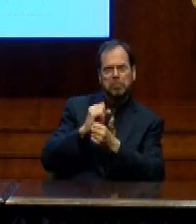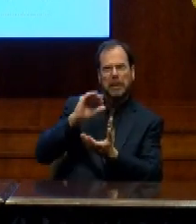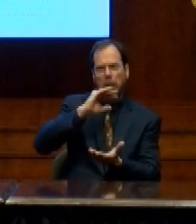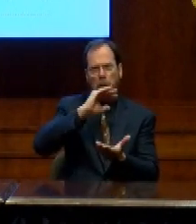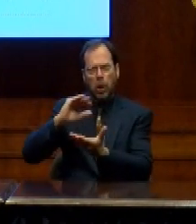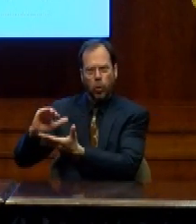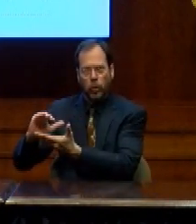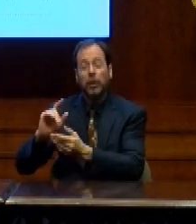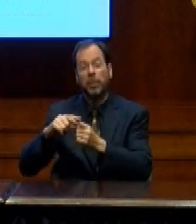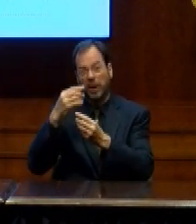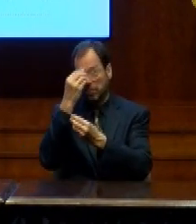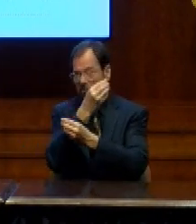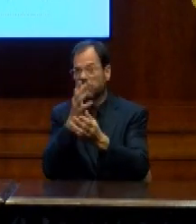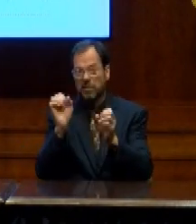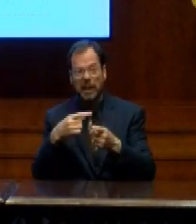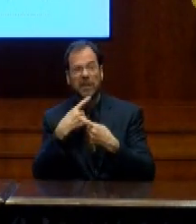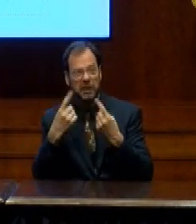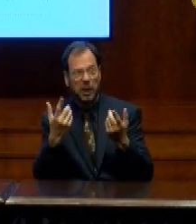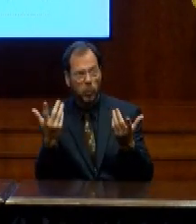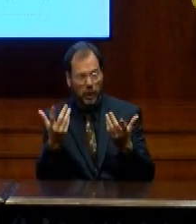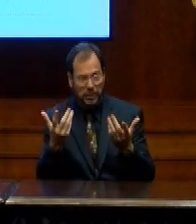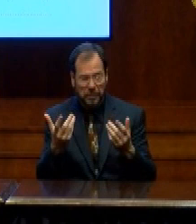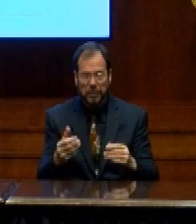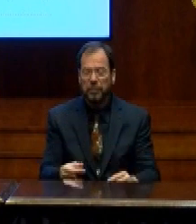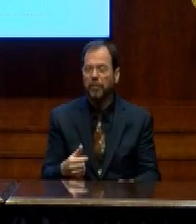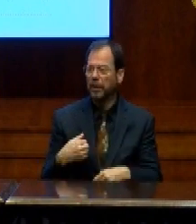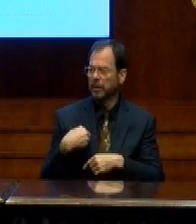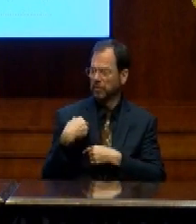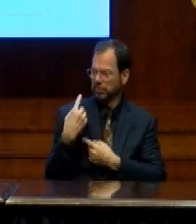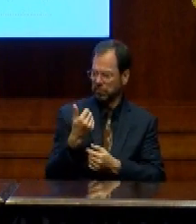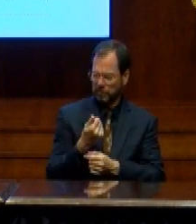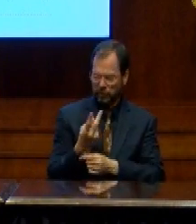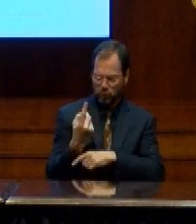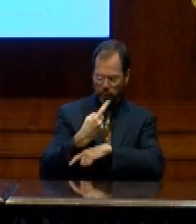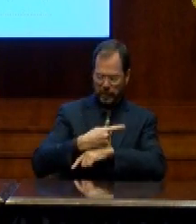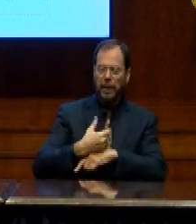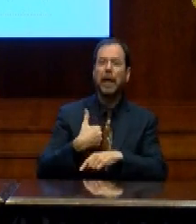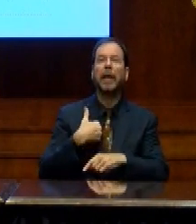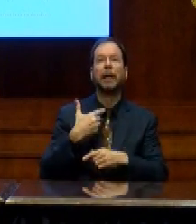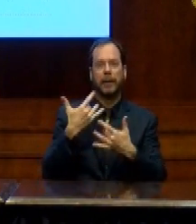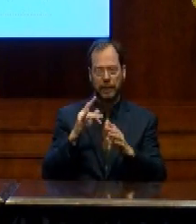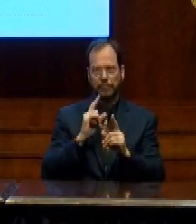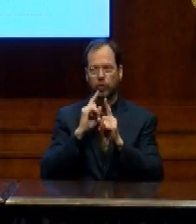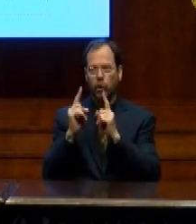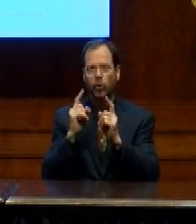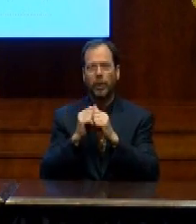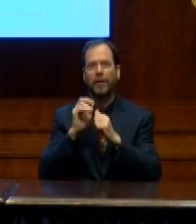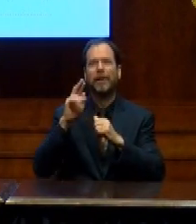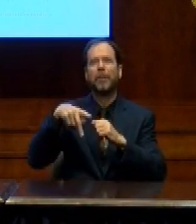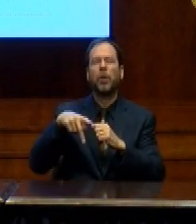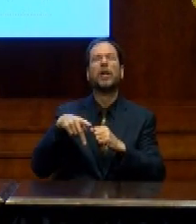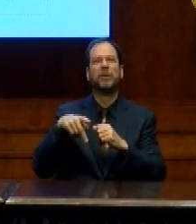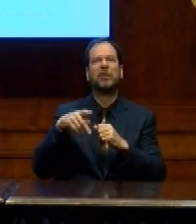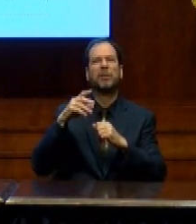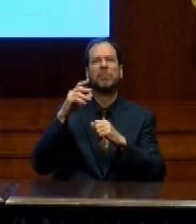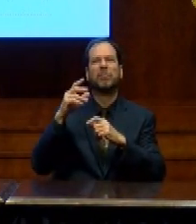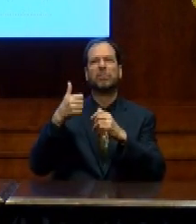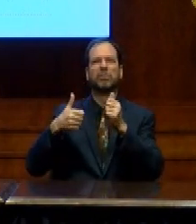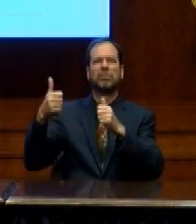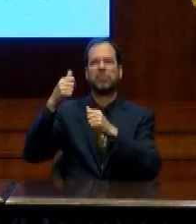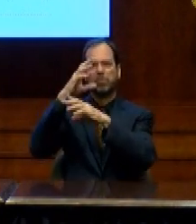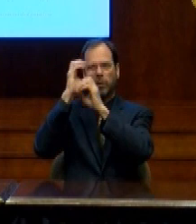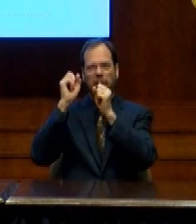County. What I can tell you is this, and that is over the past several days, I have visited both with the vice president multiple